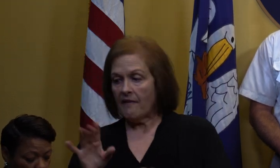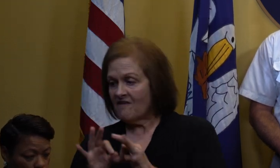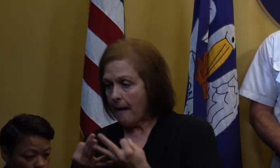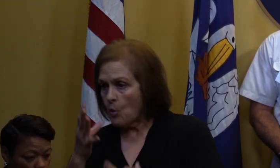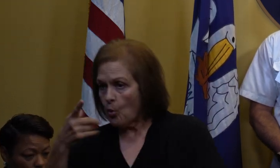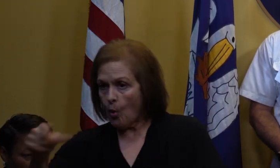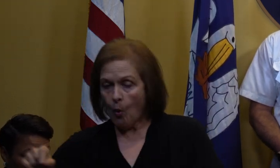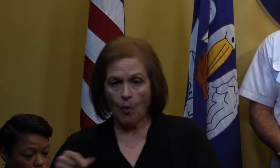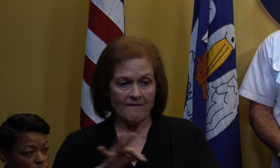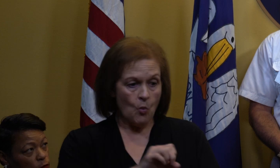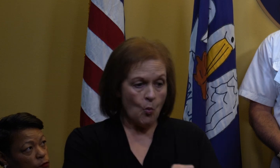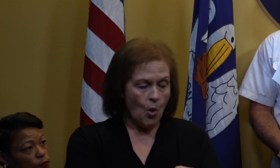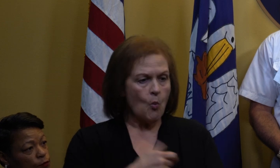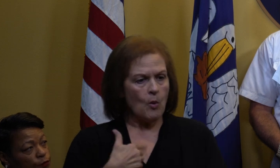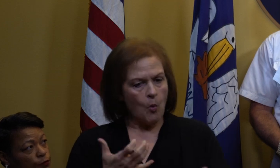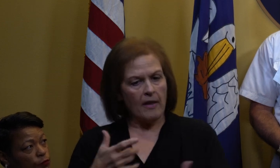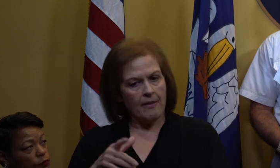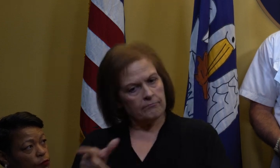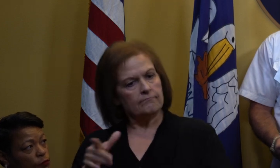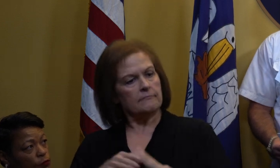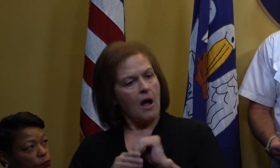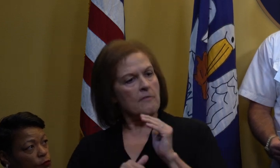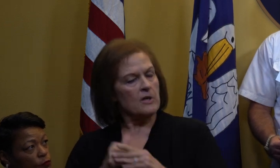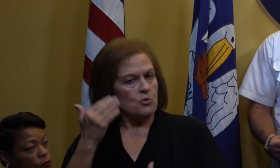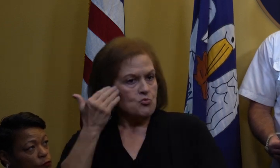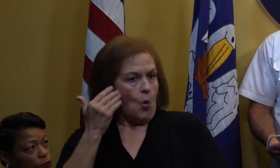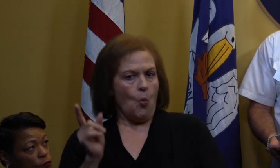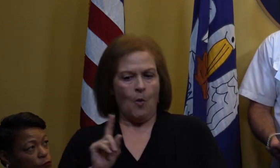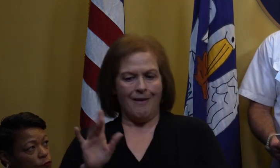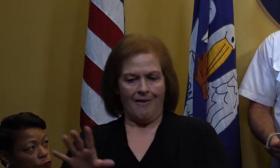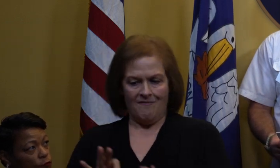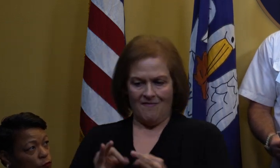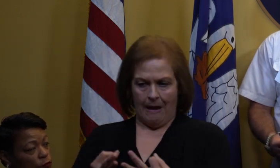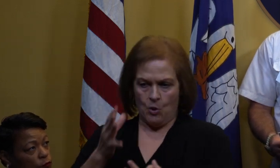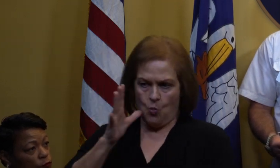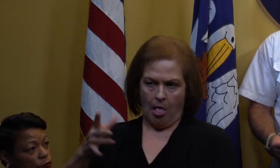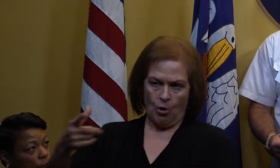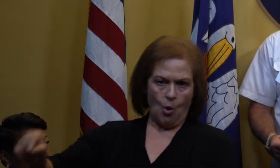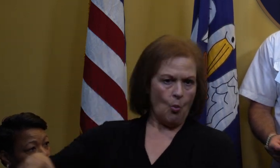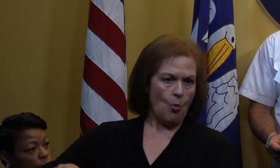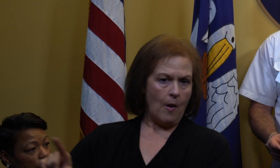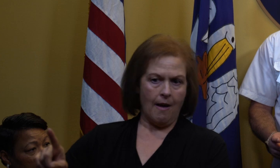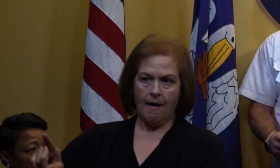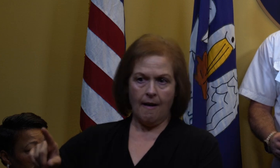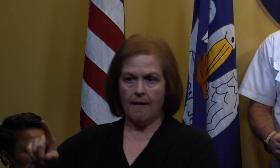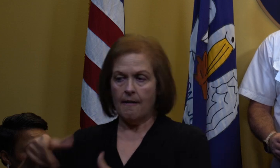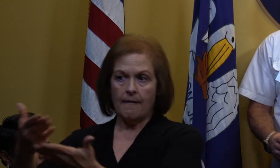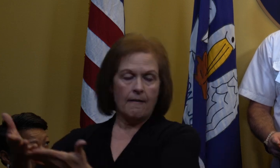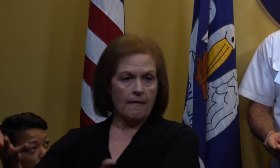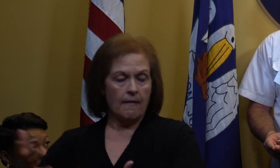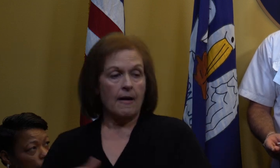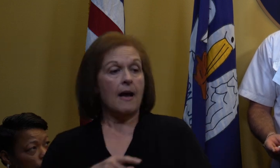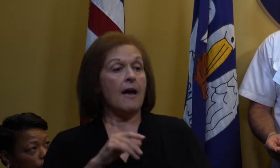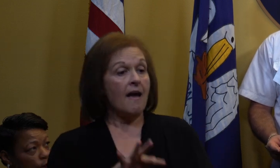if they are at work? We want them to be comfortable knowing where their families are going to be and if they're going to be safe, and knowing where they're going to go if they're off duty, where